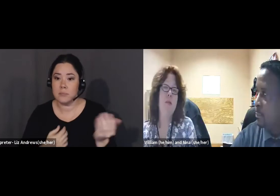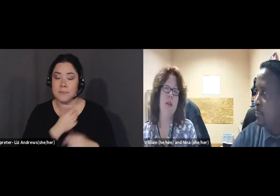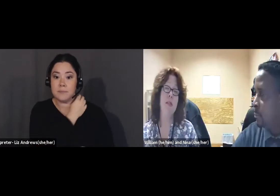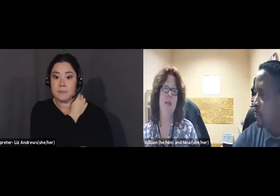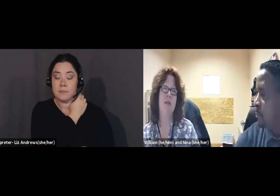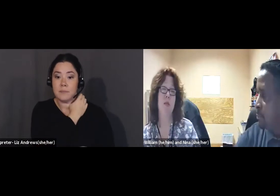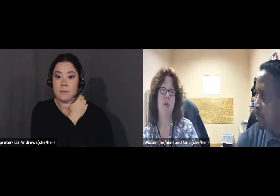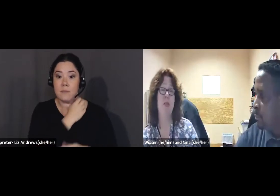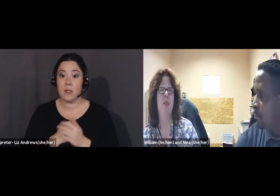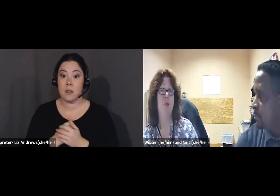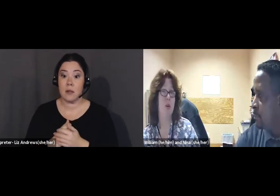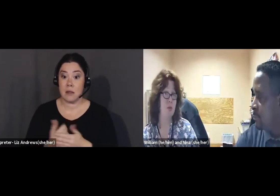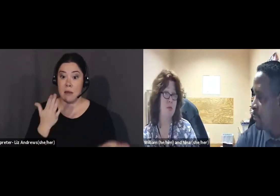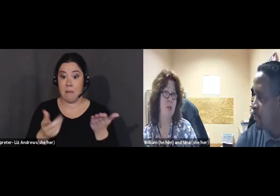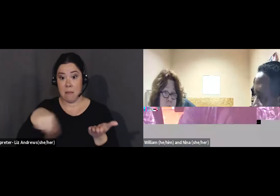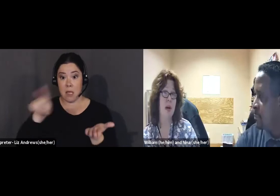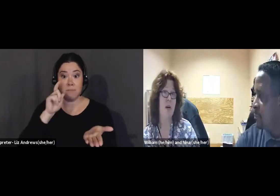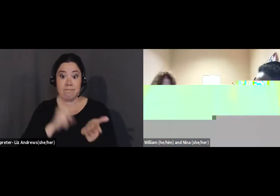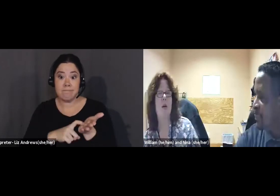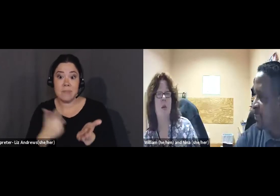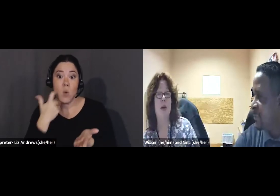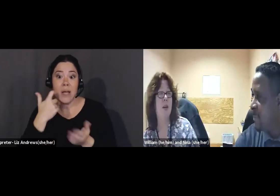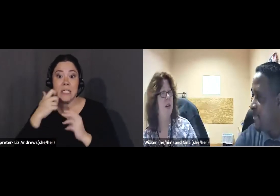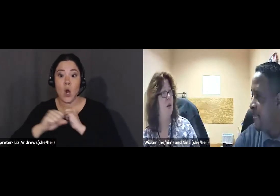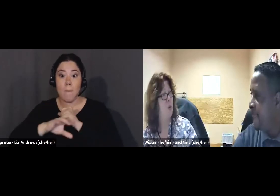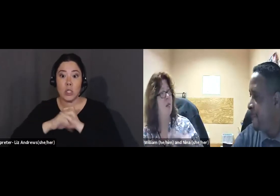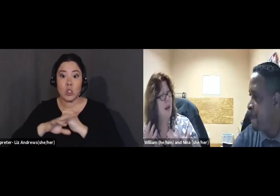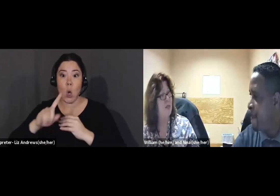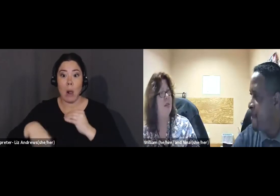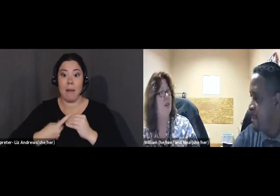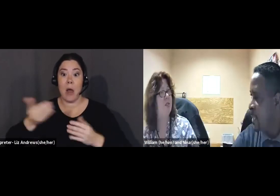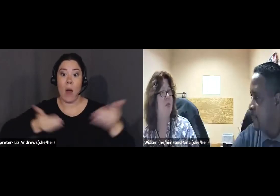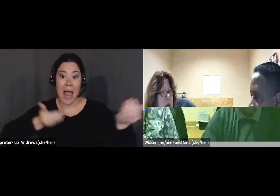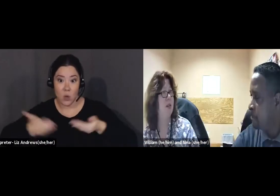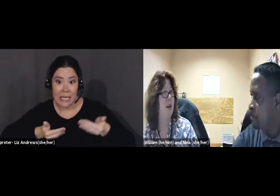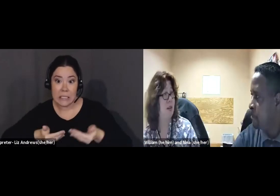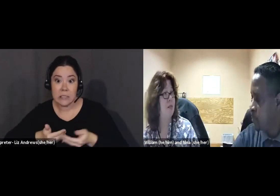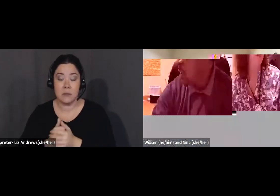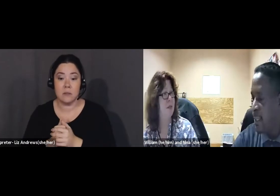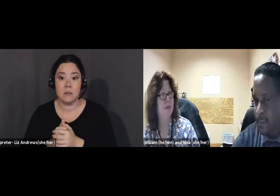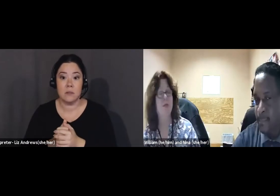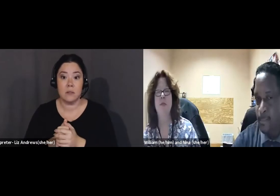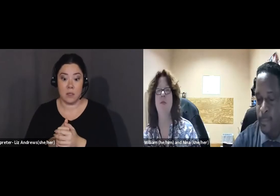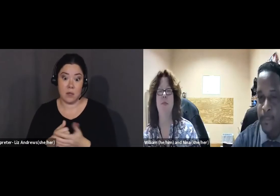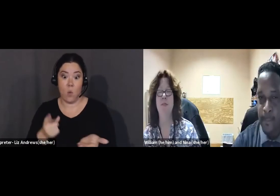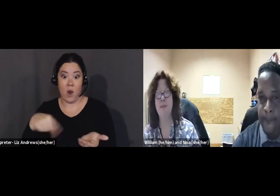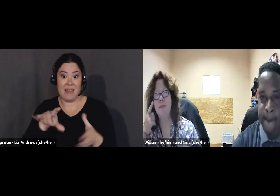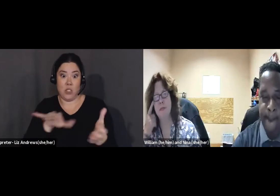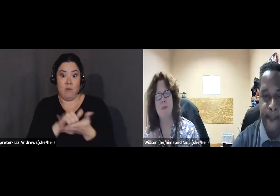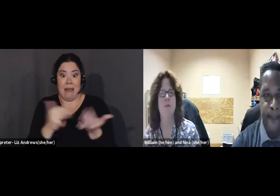Some of you may have even seen some recent commercials about hiring where that's actually being done.